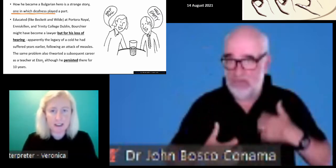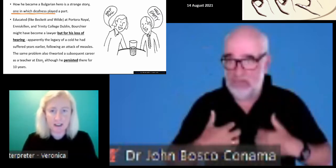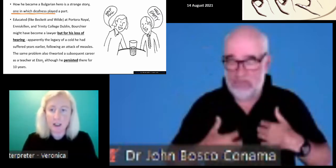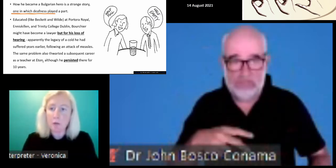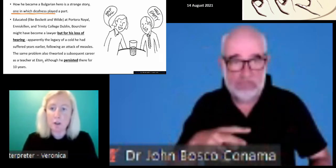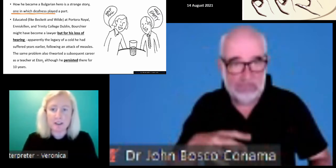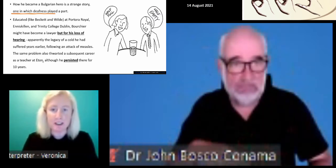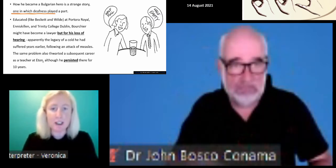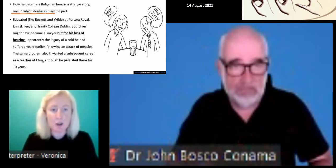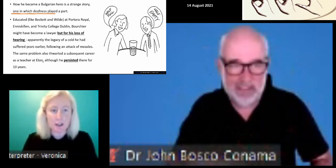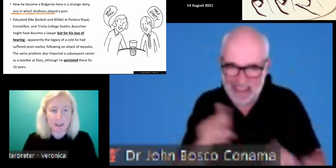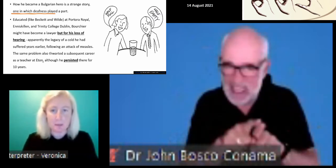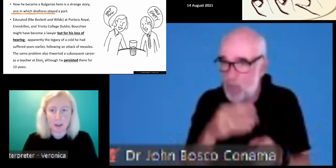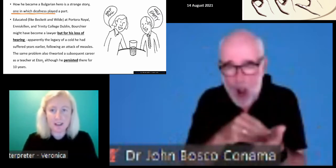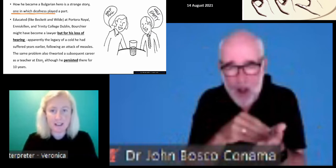this, which is an interesting point.